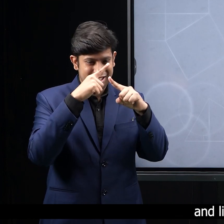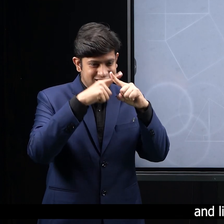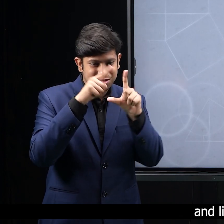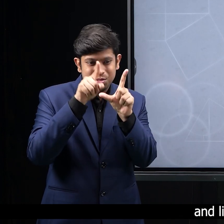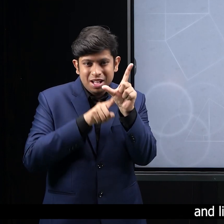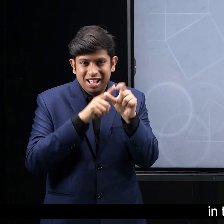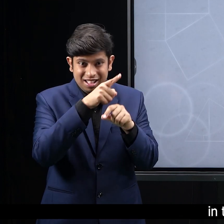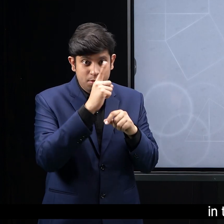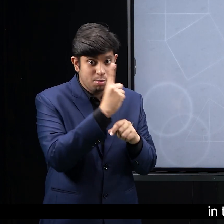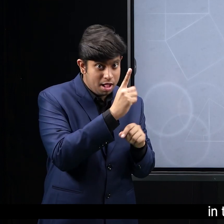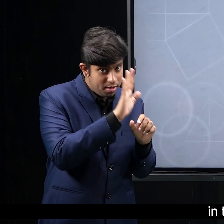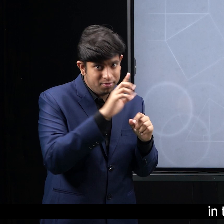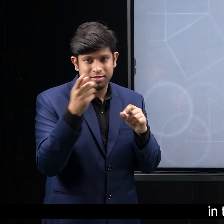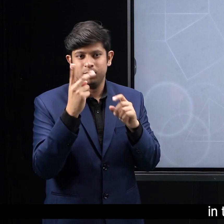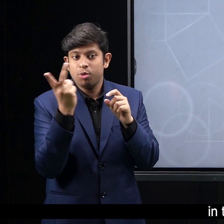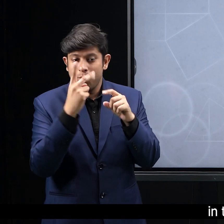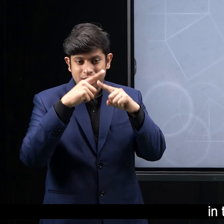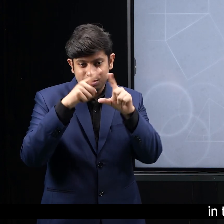linear equations in two variables.